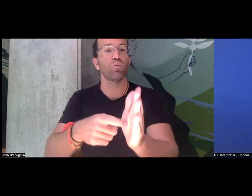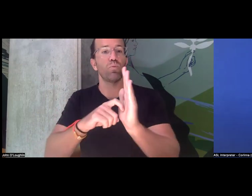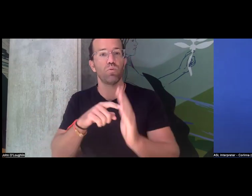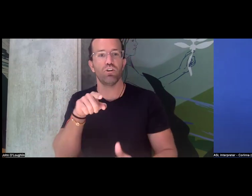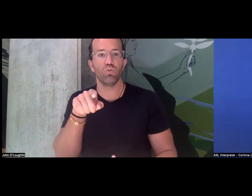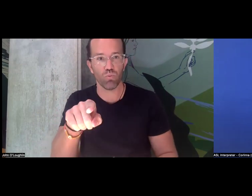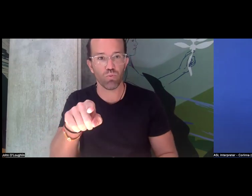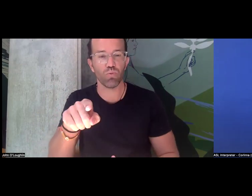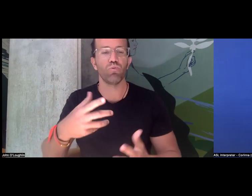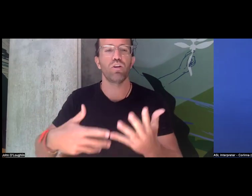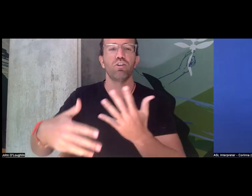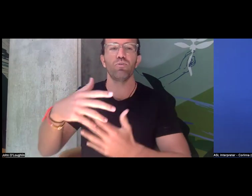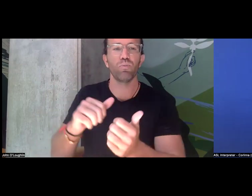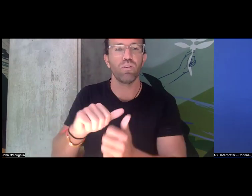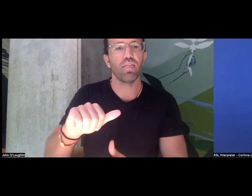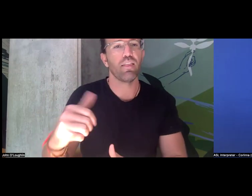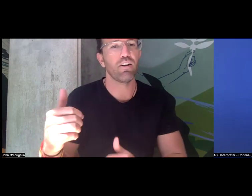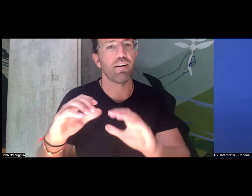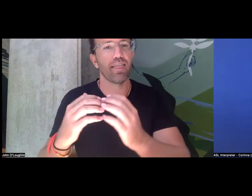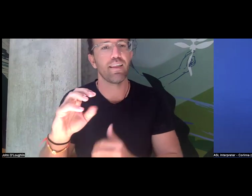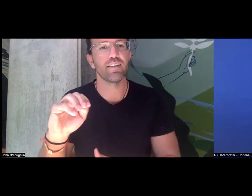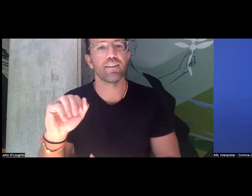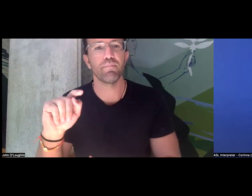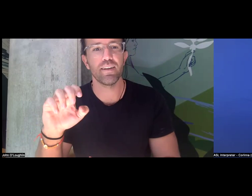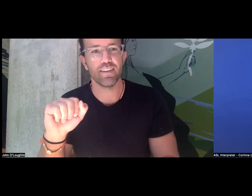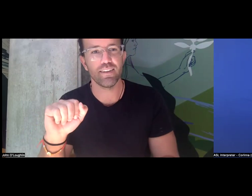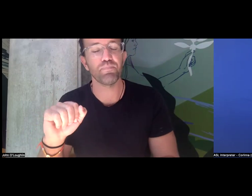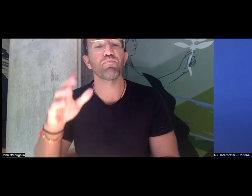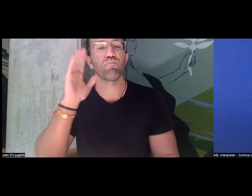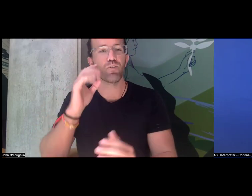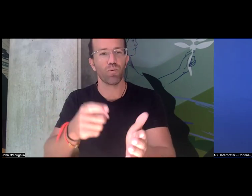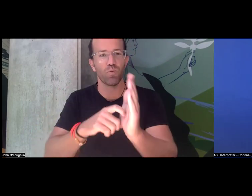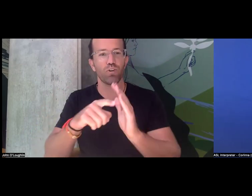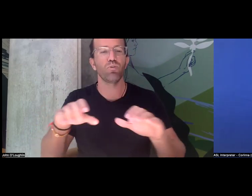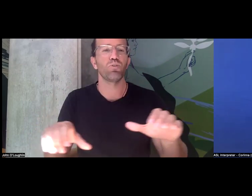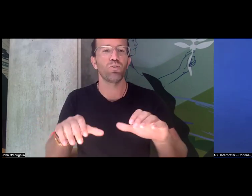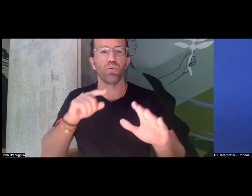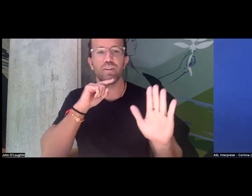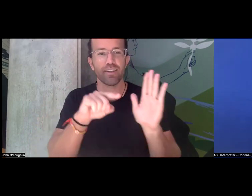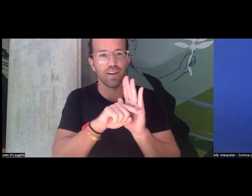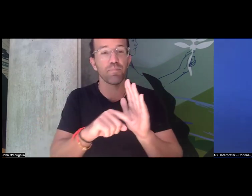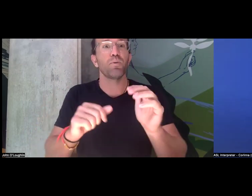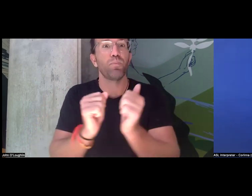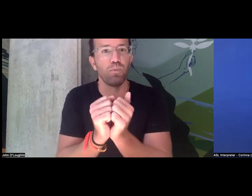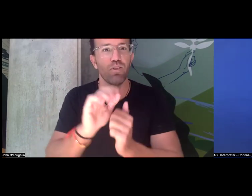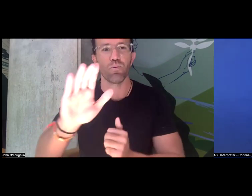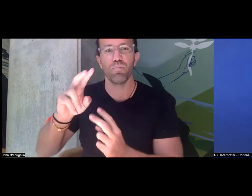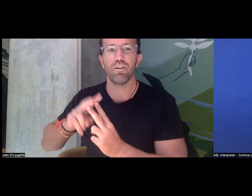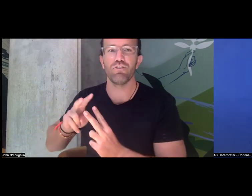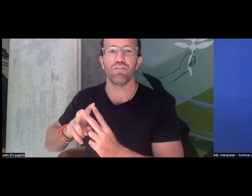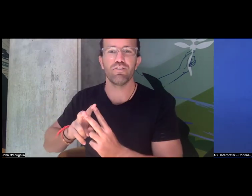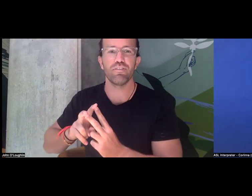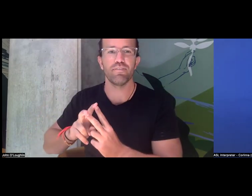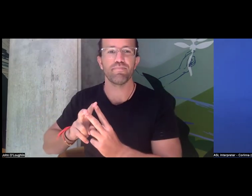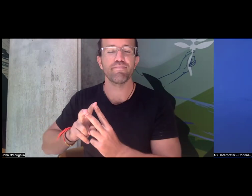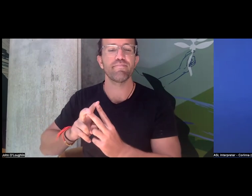to student interactions, but it'll require you to work with your other classmates. It will